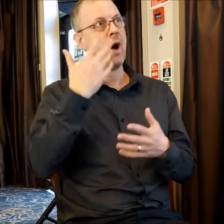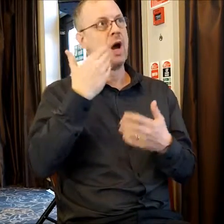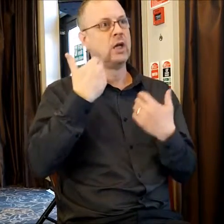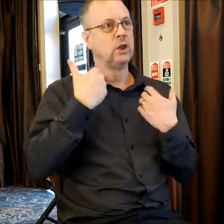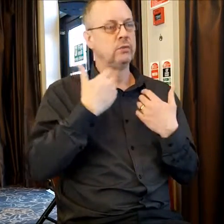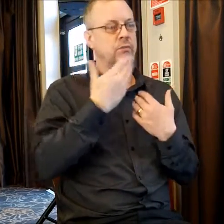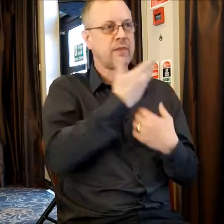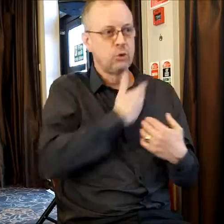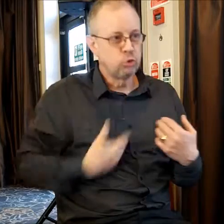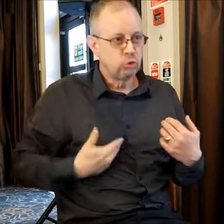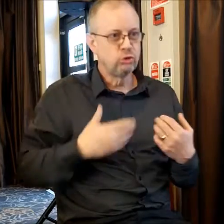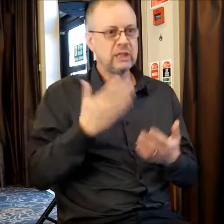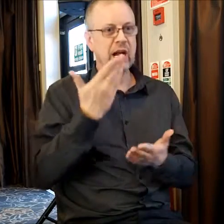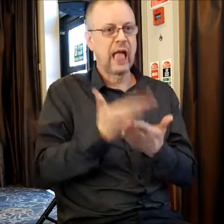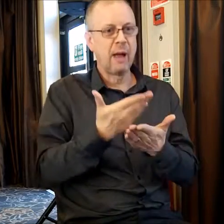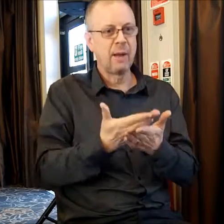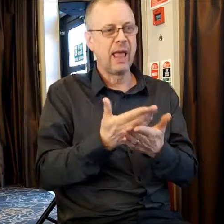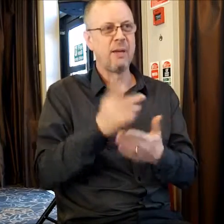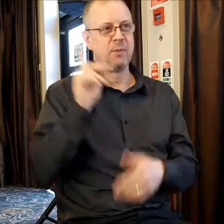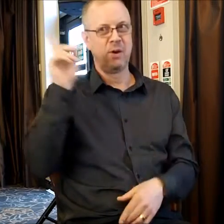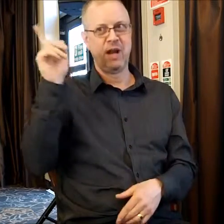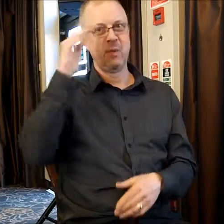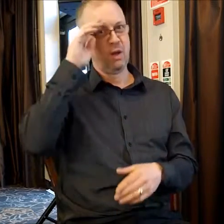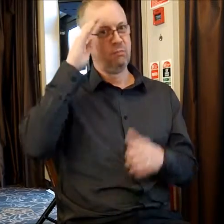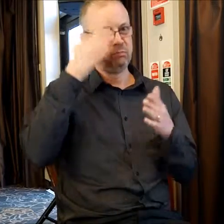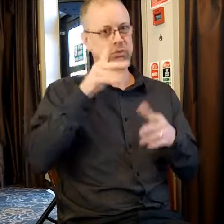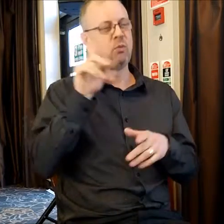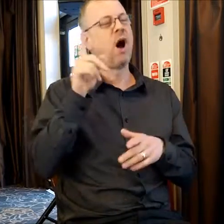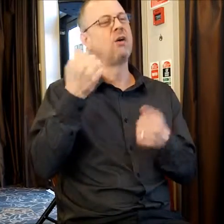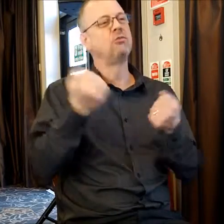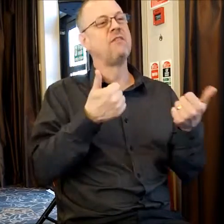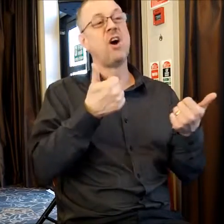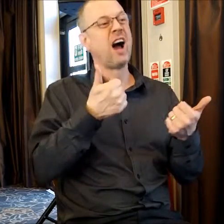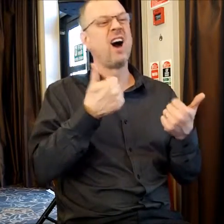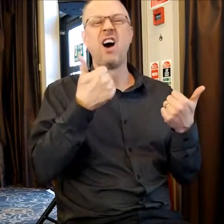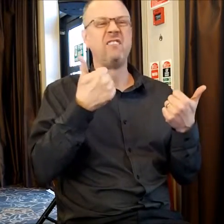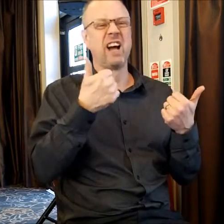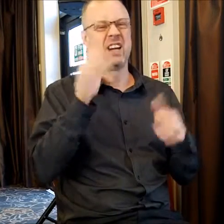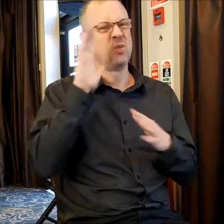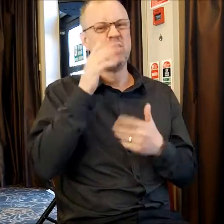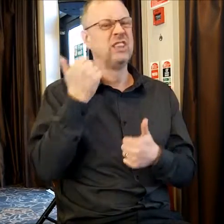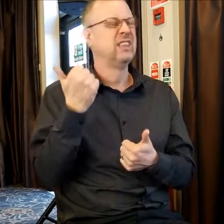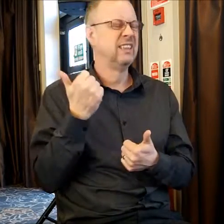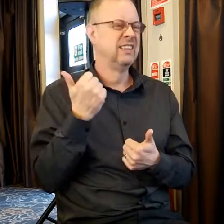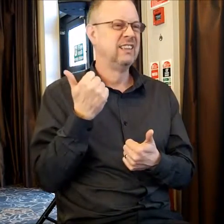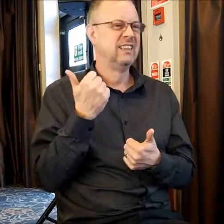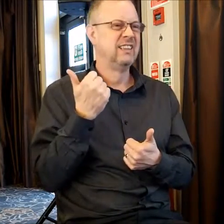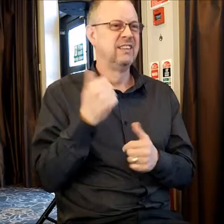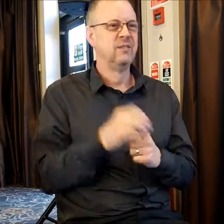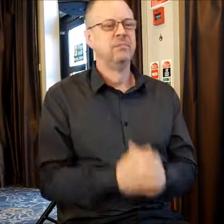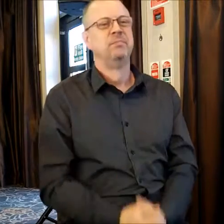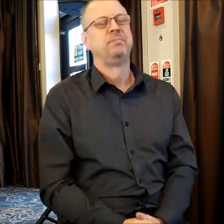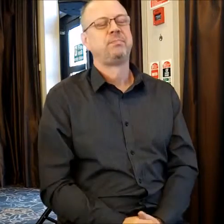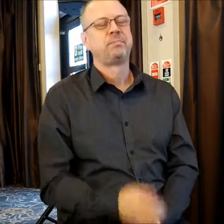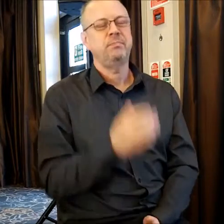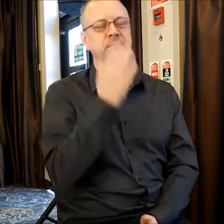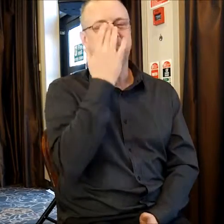was what's happened to the driver. I mean, it looks terrible, but he was fine. Actually, it was a success story